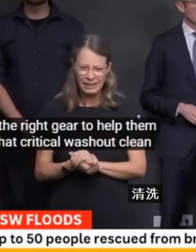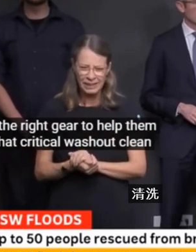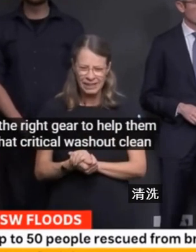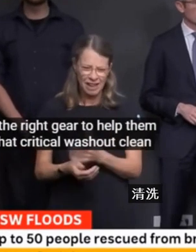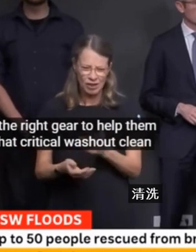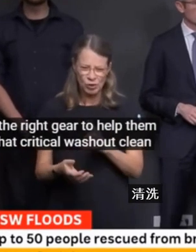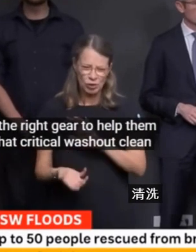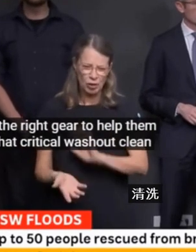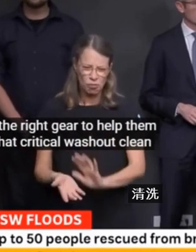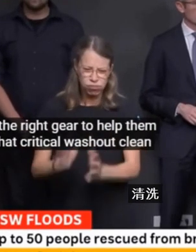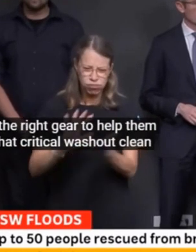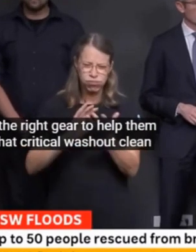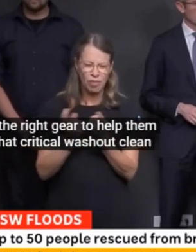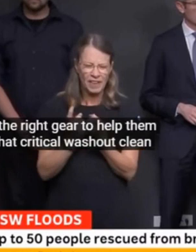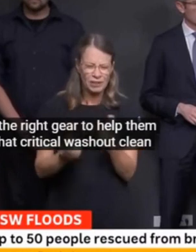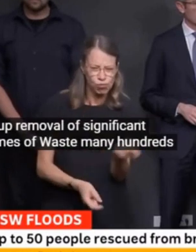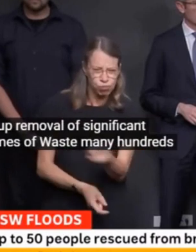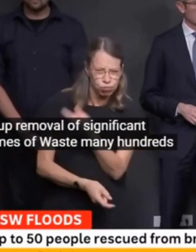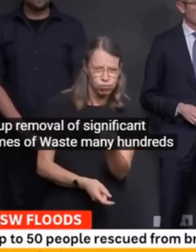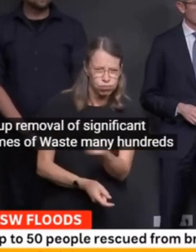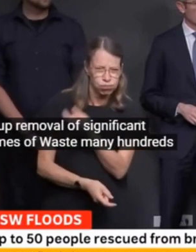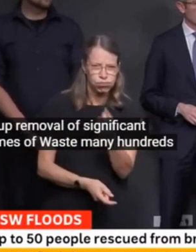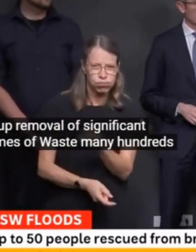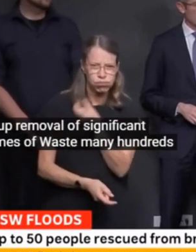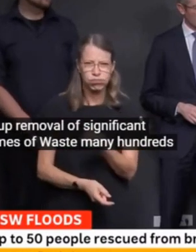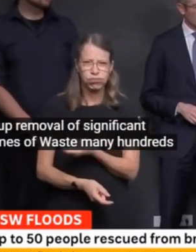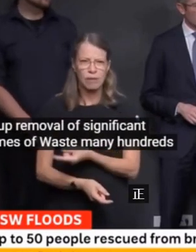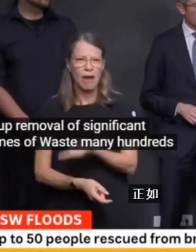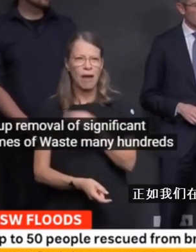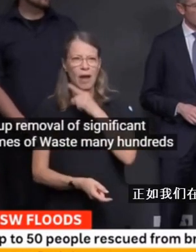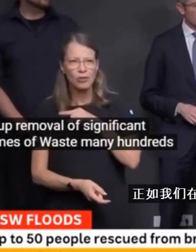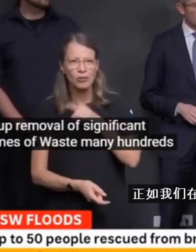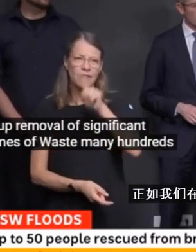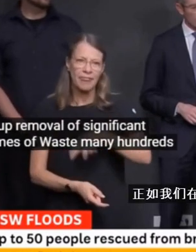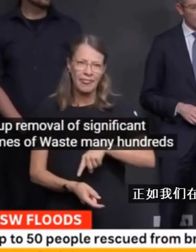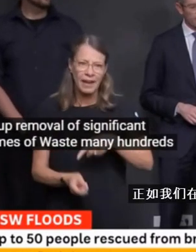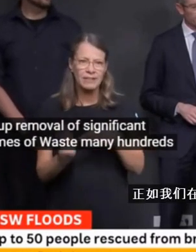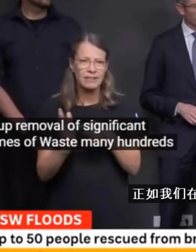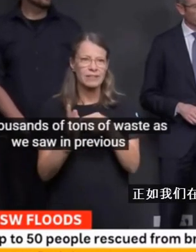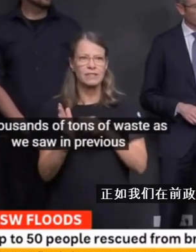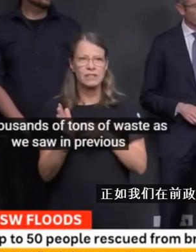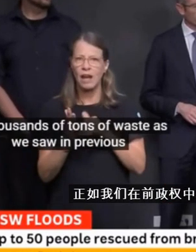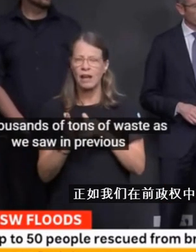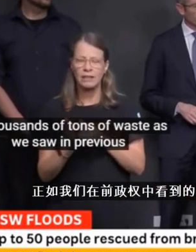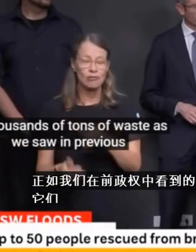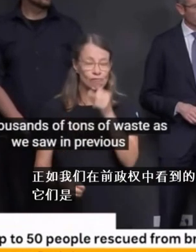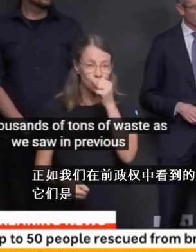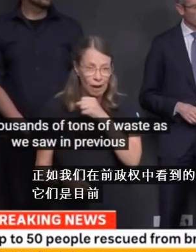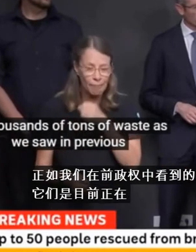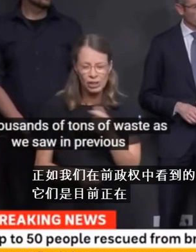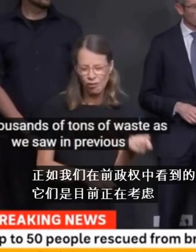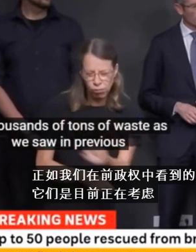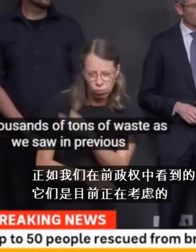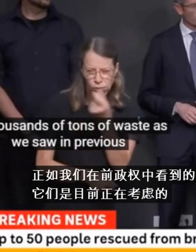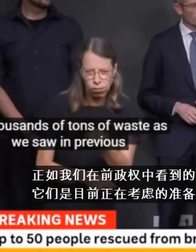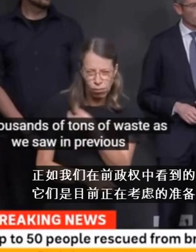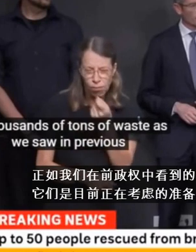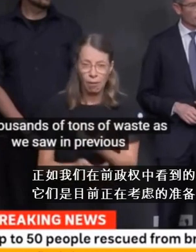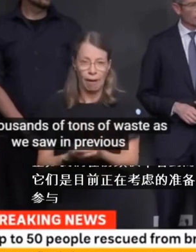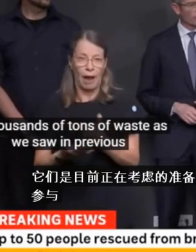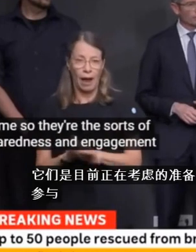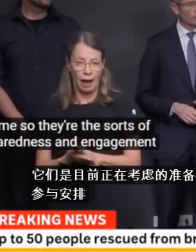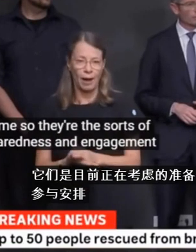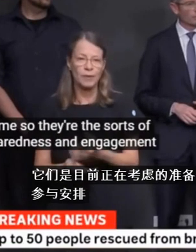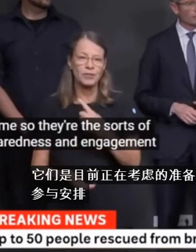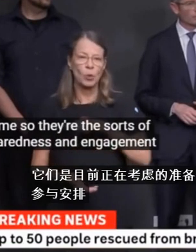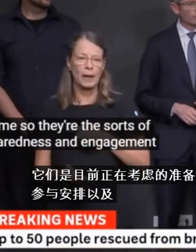of significant volumes of waste, many hundreds of thousands of tonnes of waste as we saw in previous regimes. So they're the sorts of preparedness